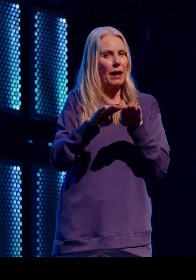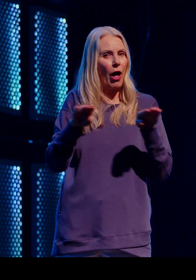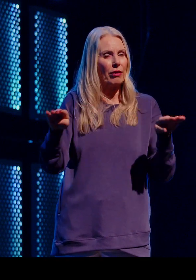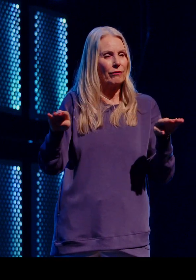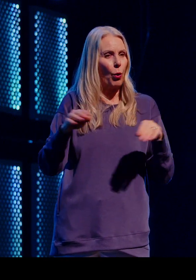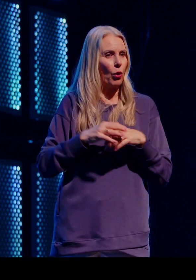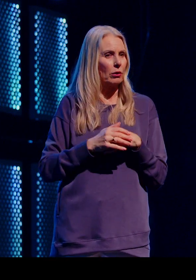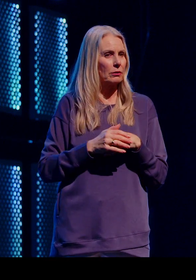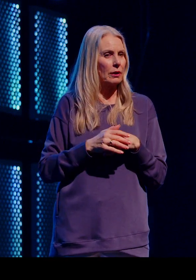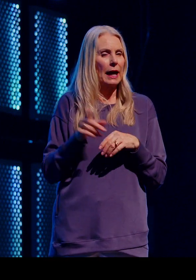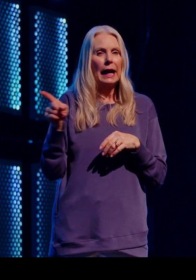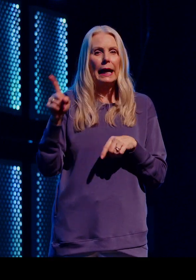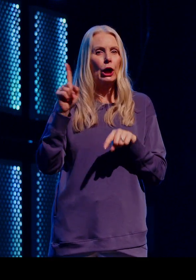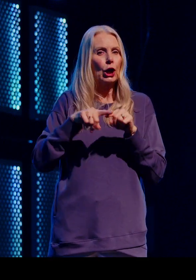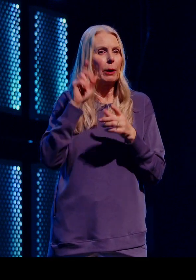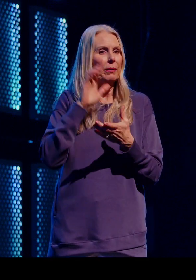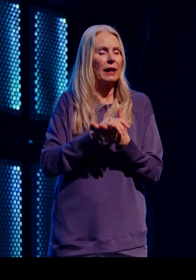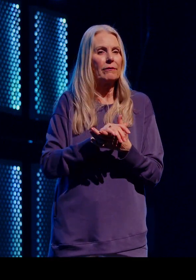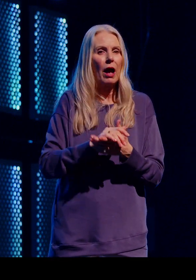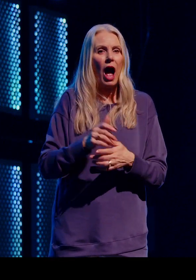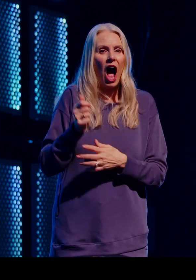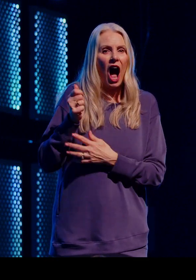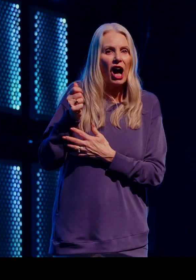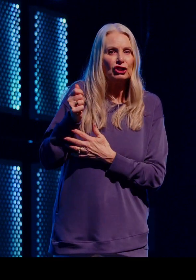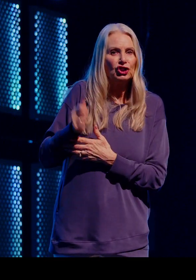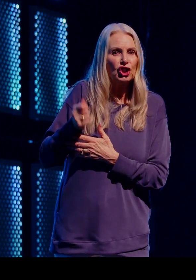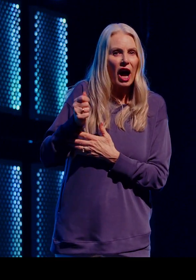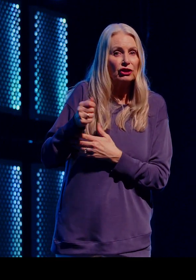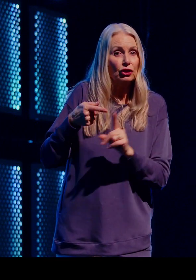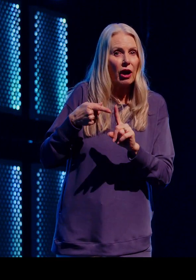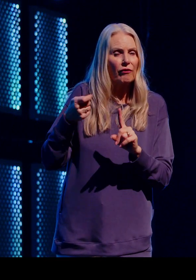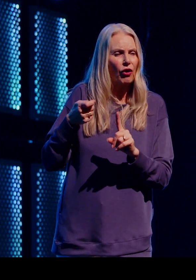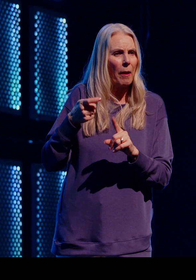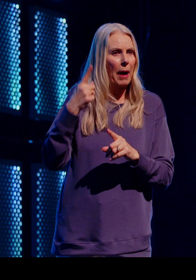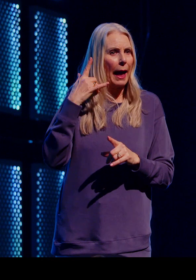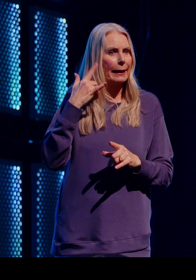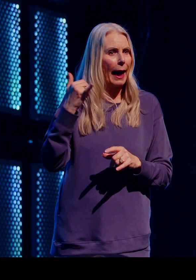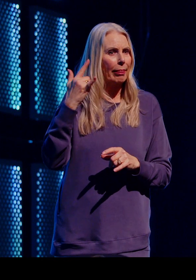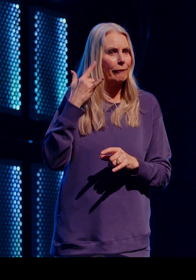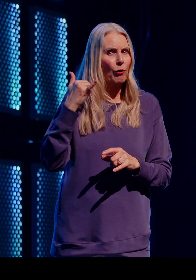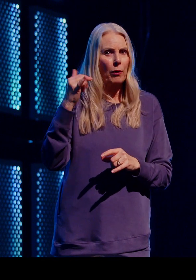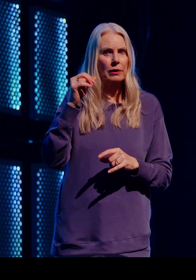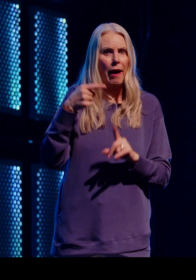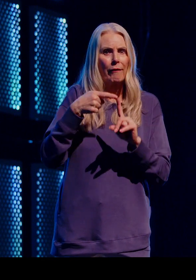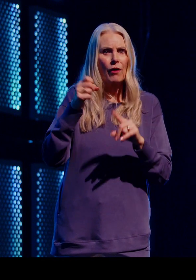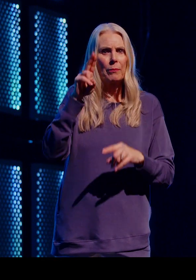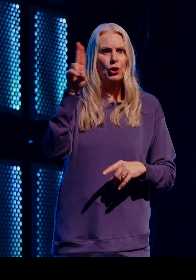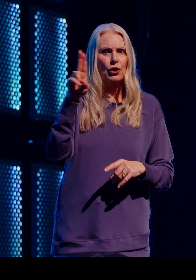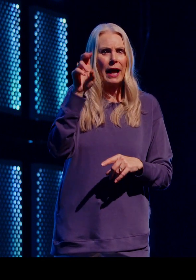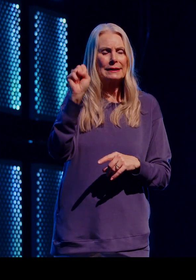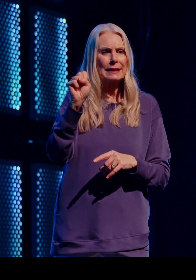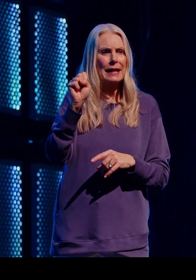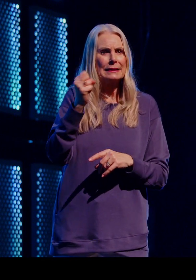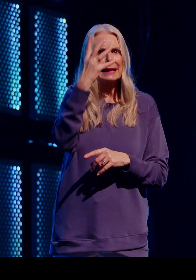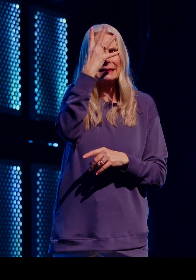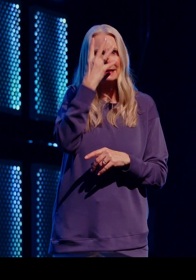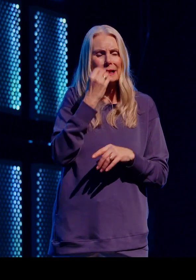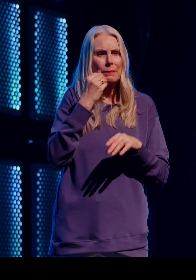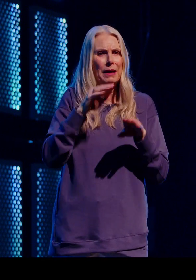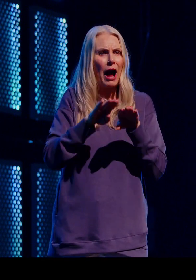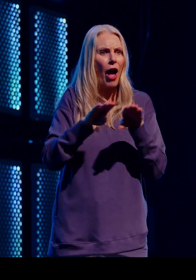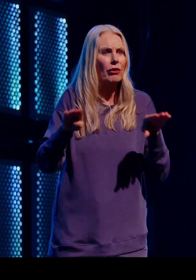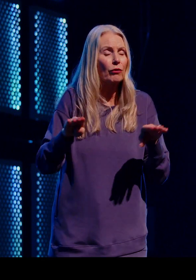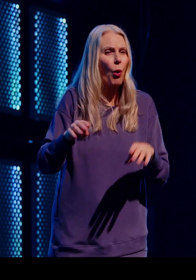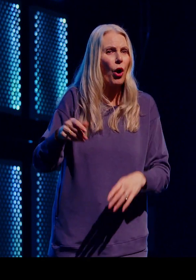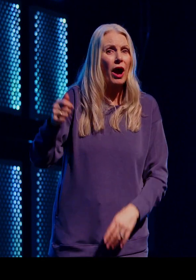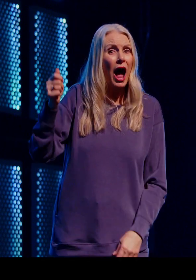just mind-blowing. A judge from California in the United States is sleeping on the floor of my church? A